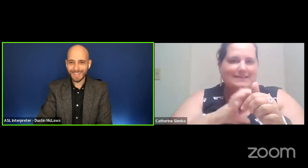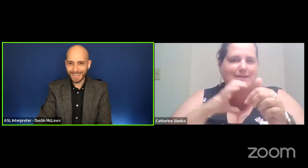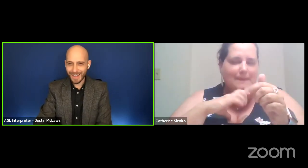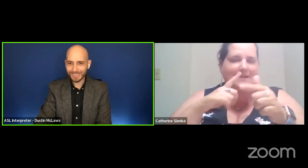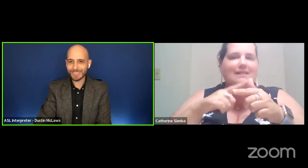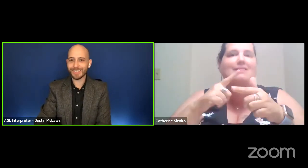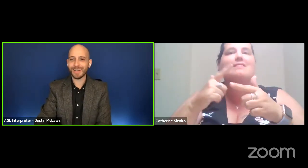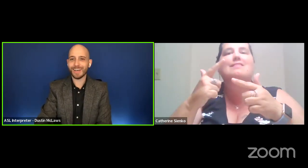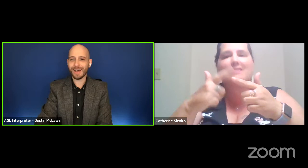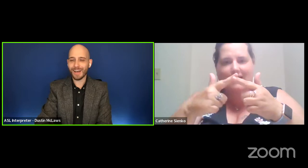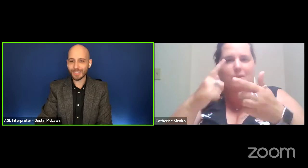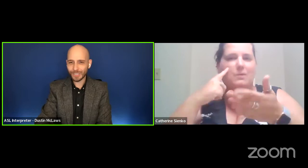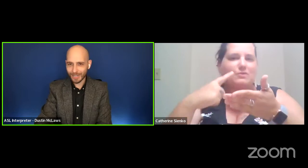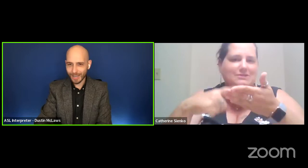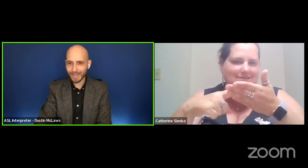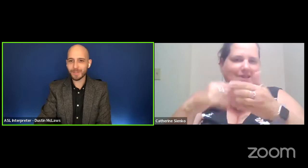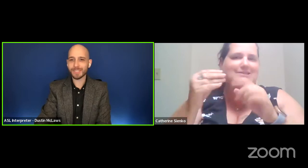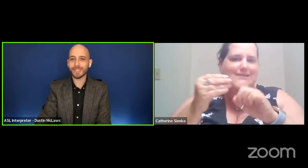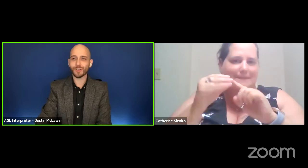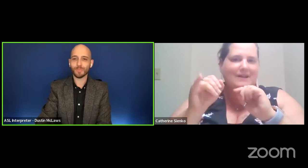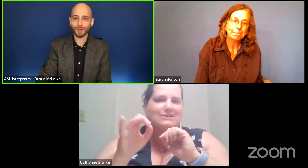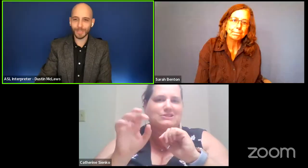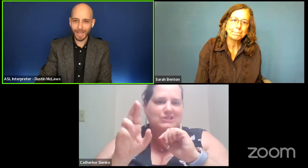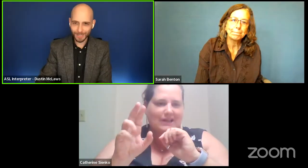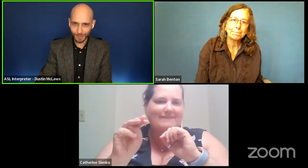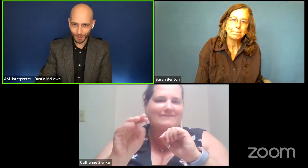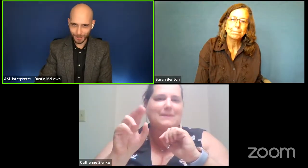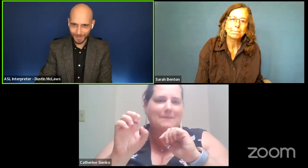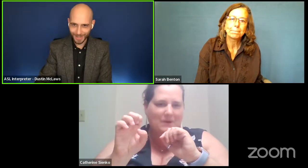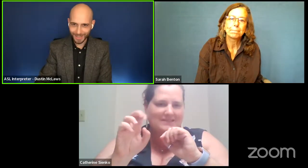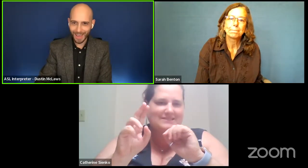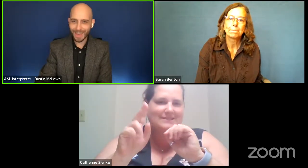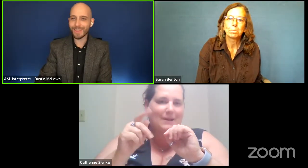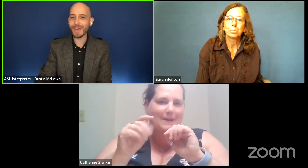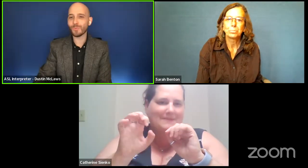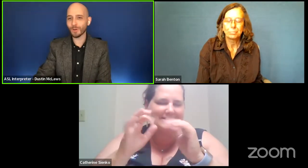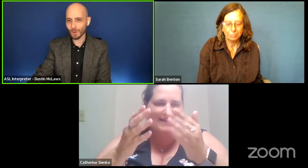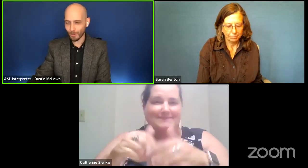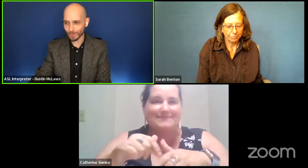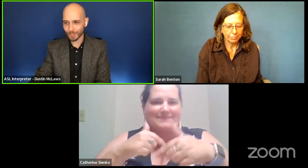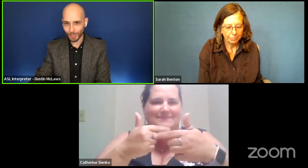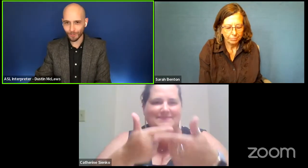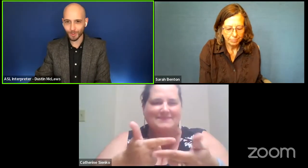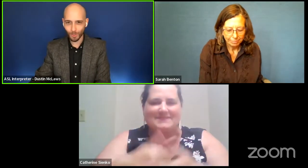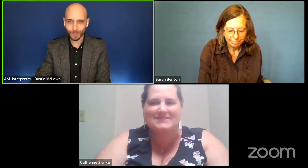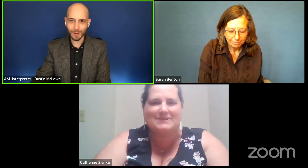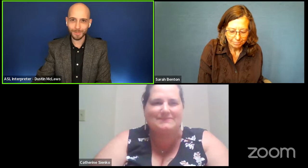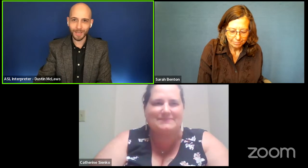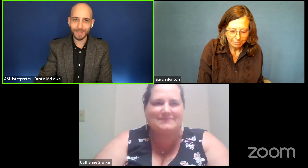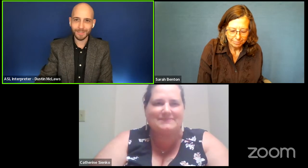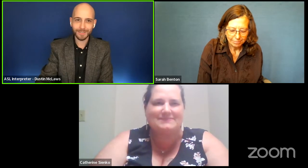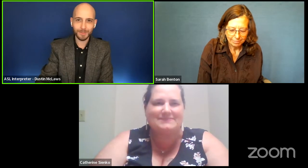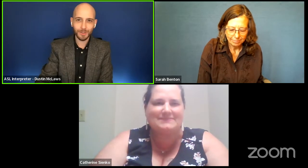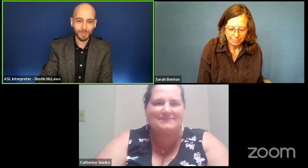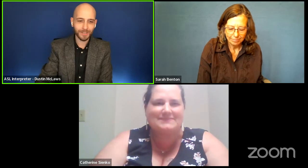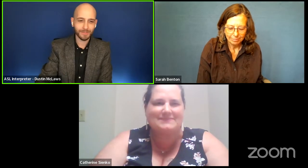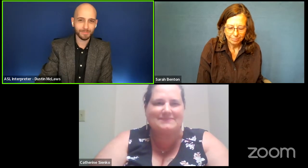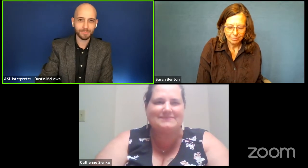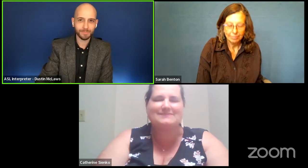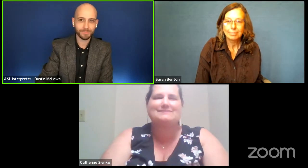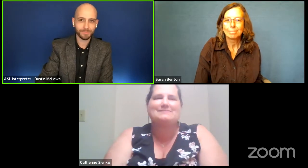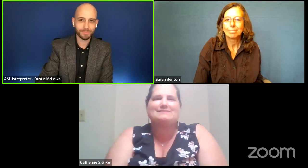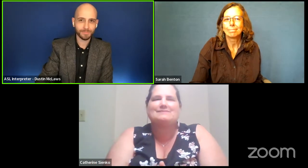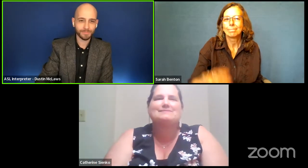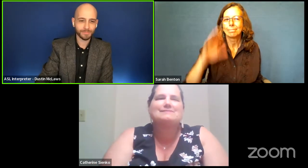The next agenda item is the interpreter licensure committee, and then we'll go over the Jennifer Morse update. Commissioner